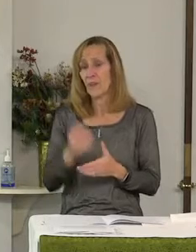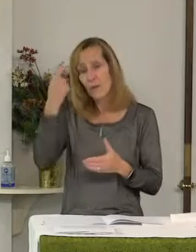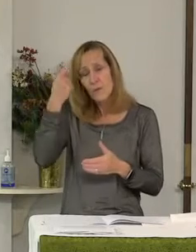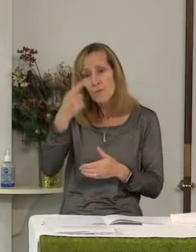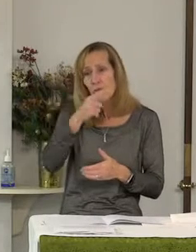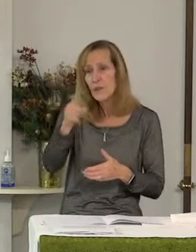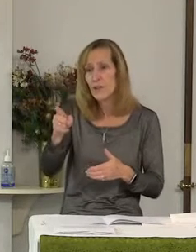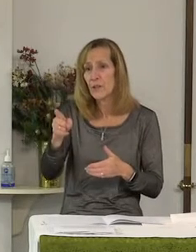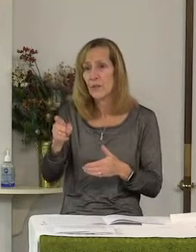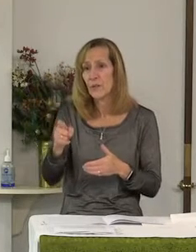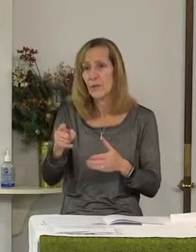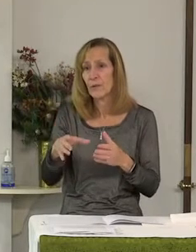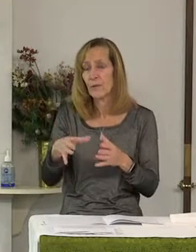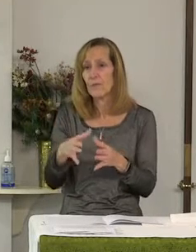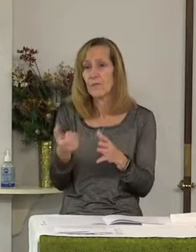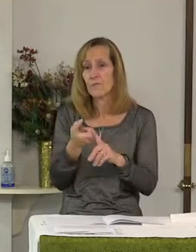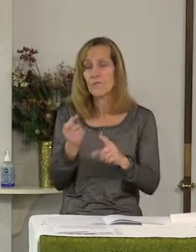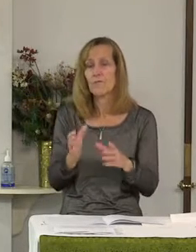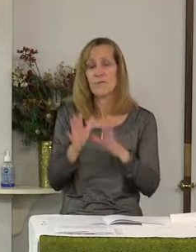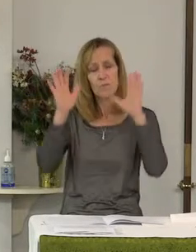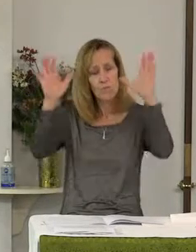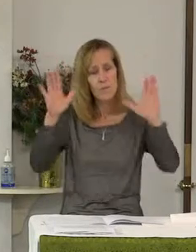For you, out of great love.